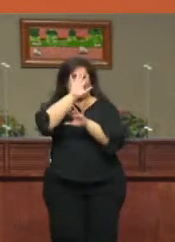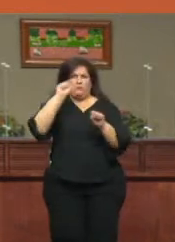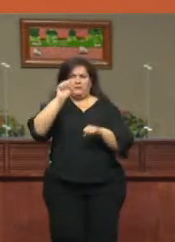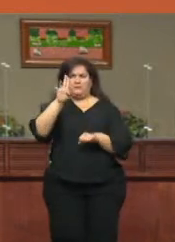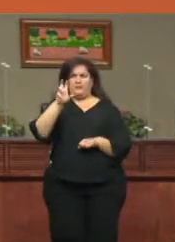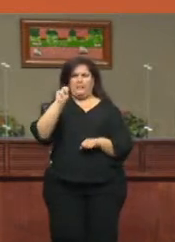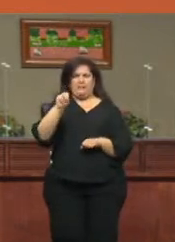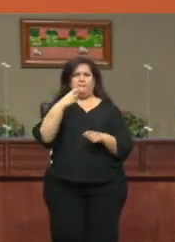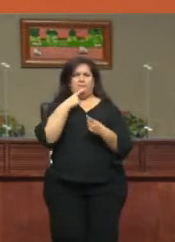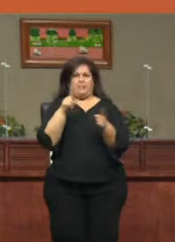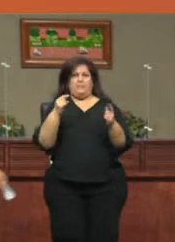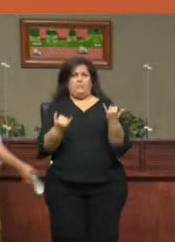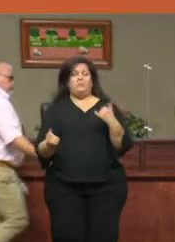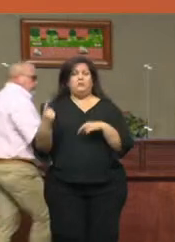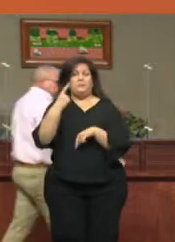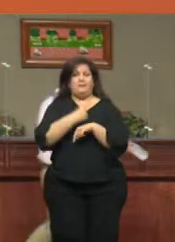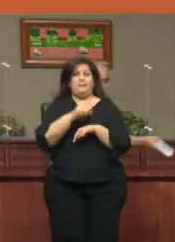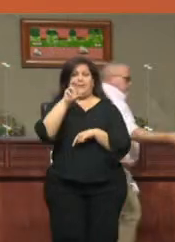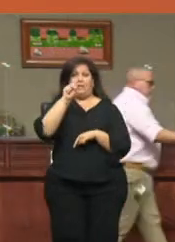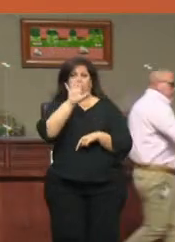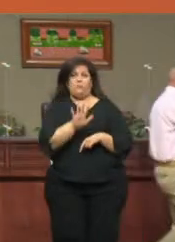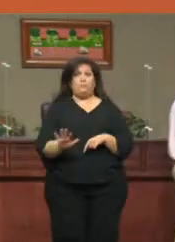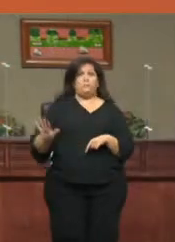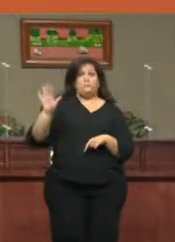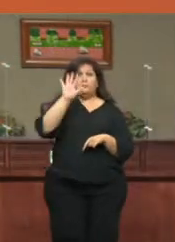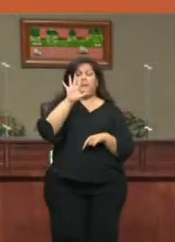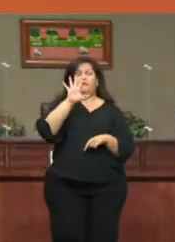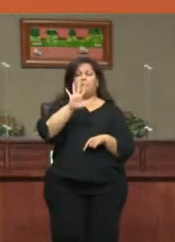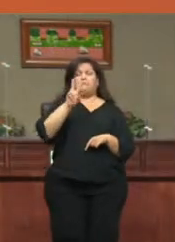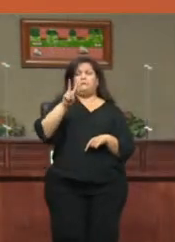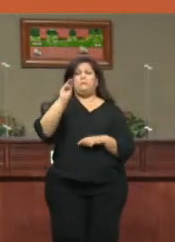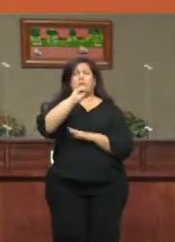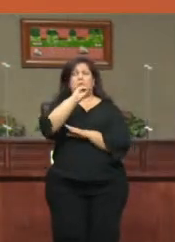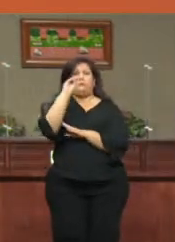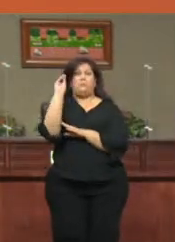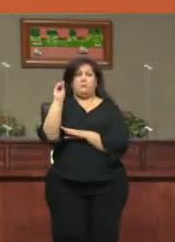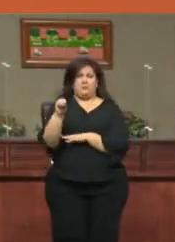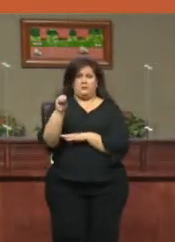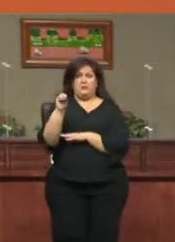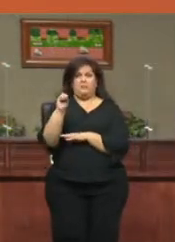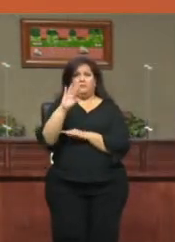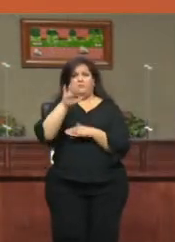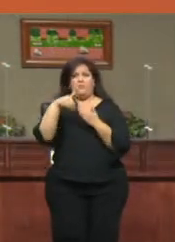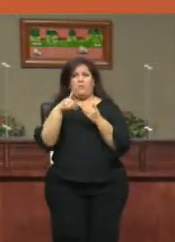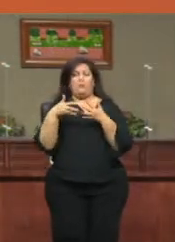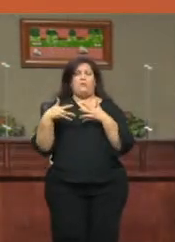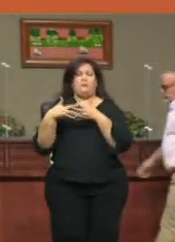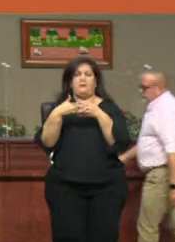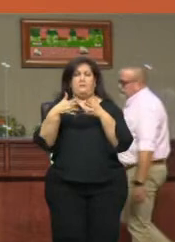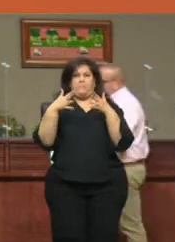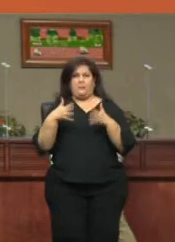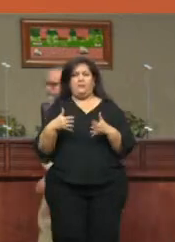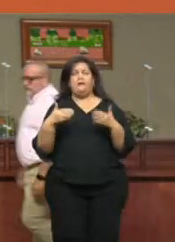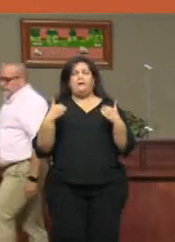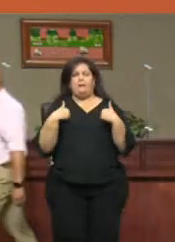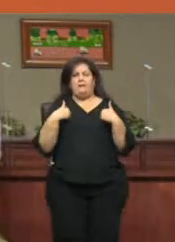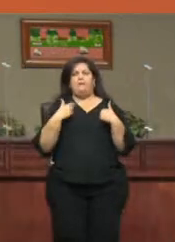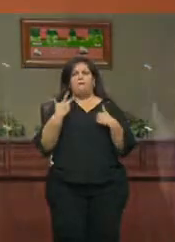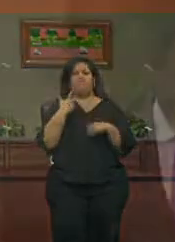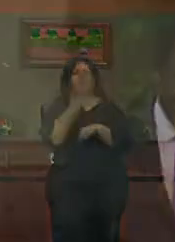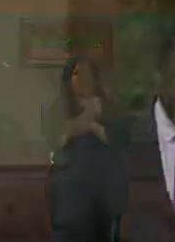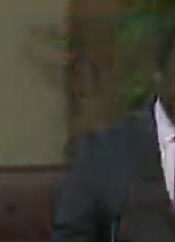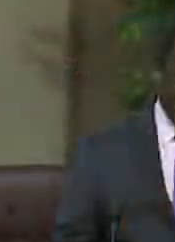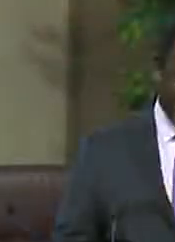today that 52% of all Americans have one or more doses of the